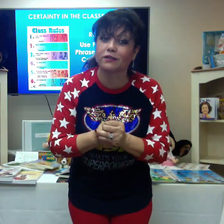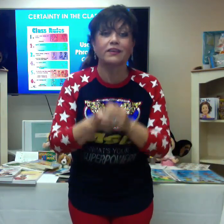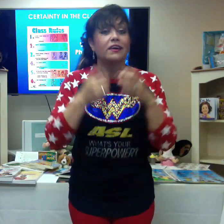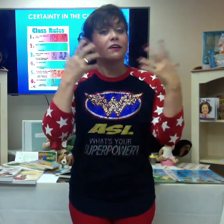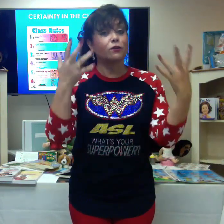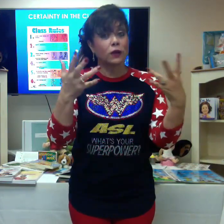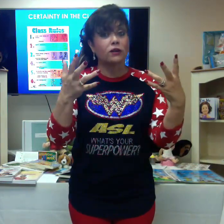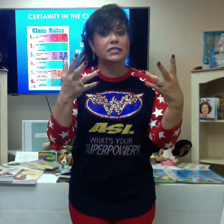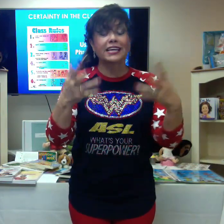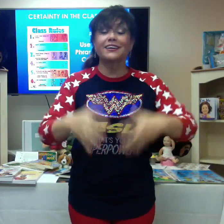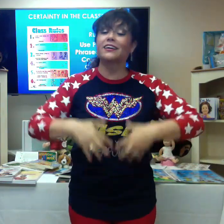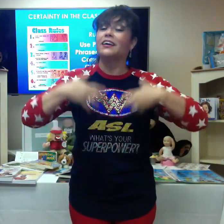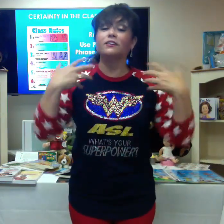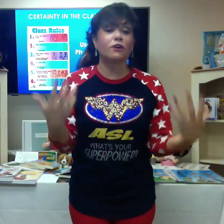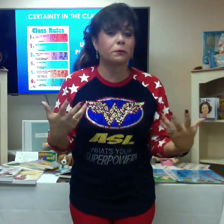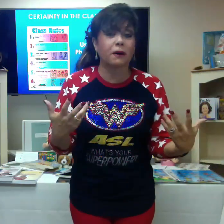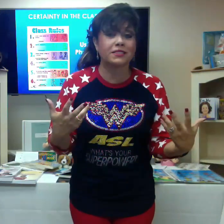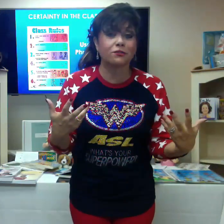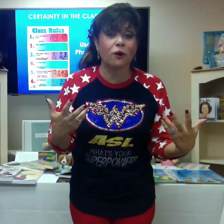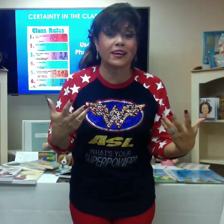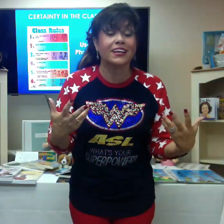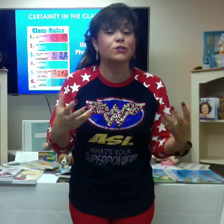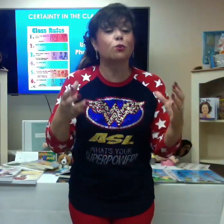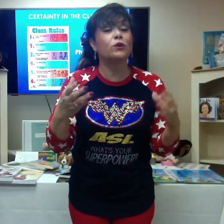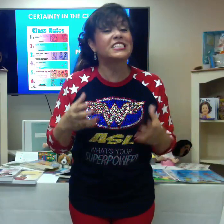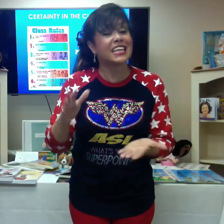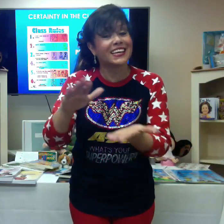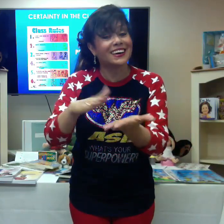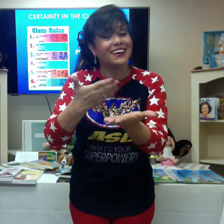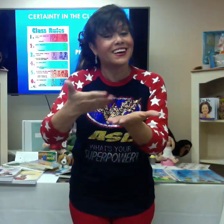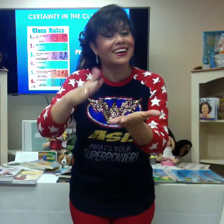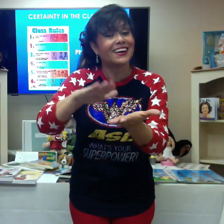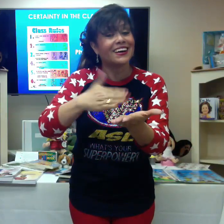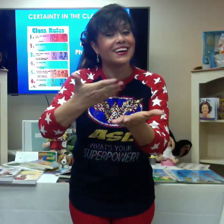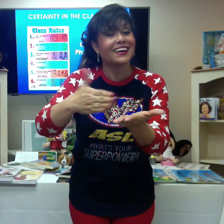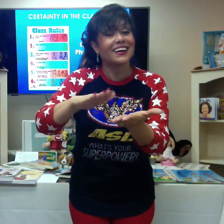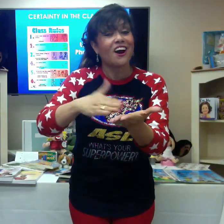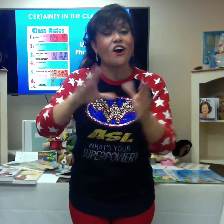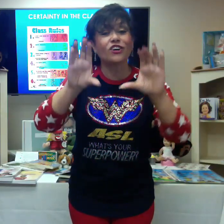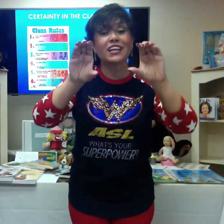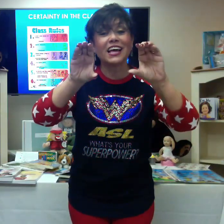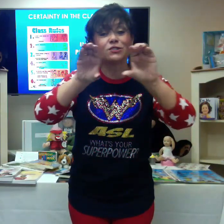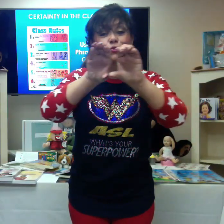want if you are saying it in a very positive way. So we sing our